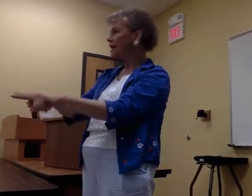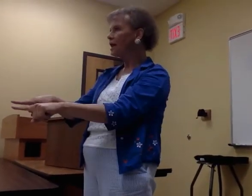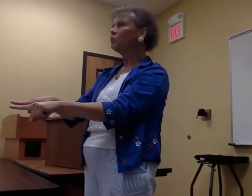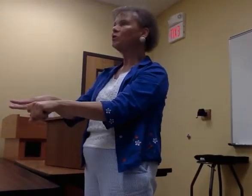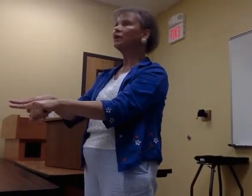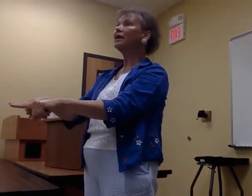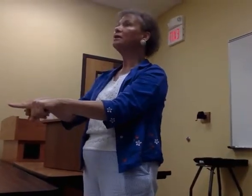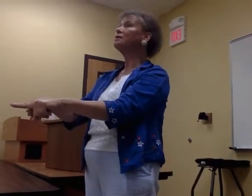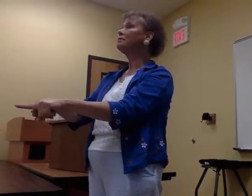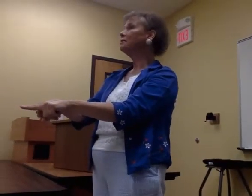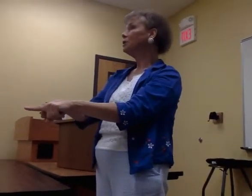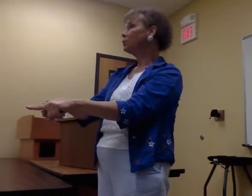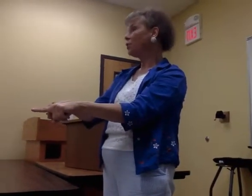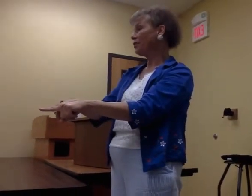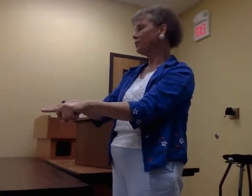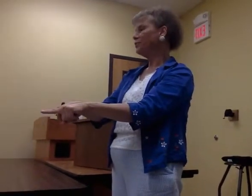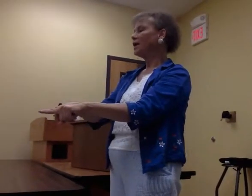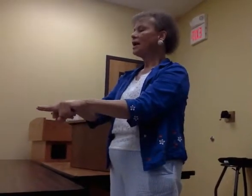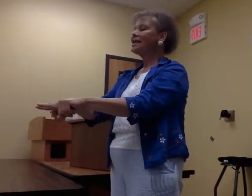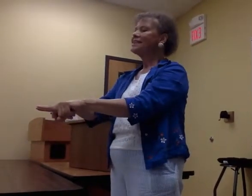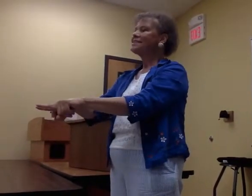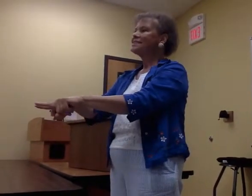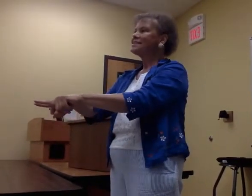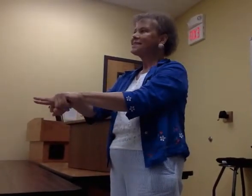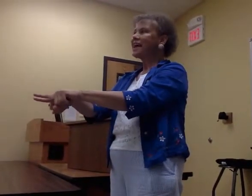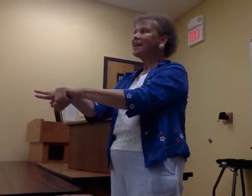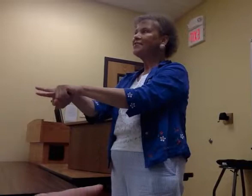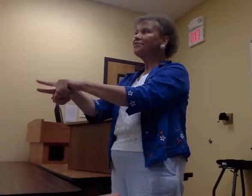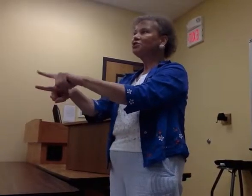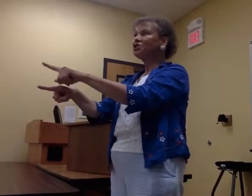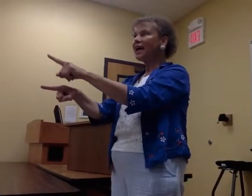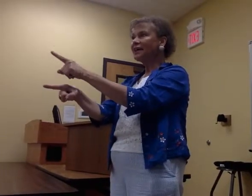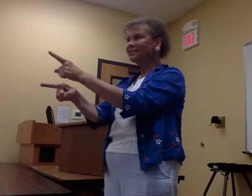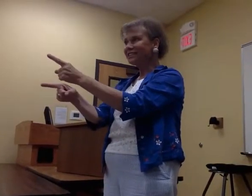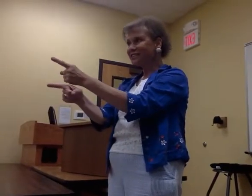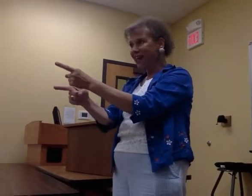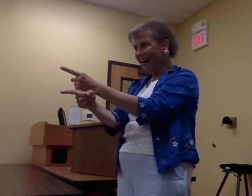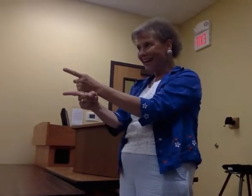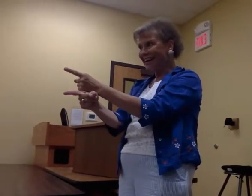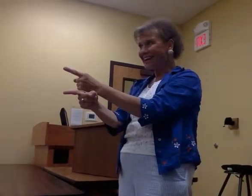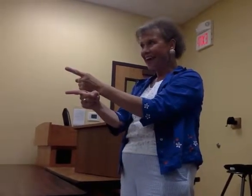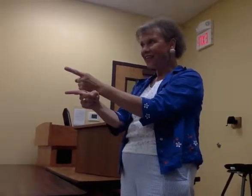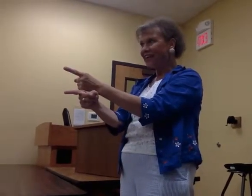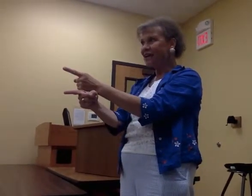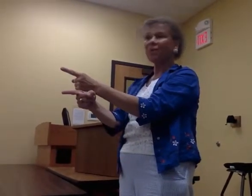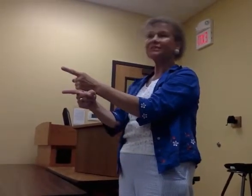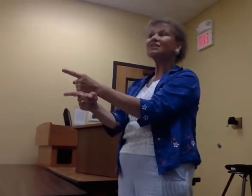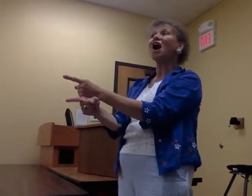brother. They've changed it slightly, and now they end up on top of each other rather than side by